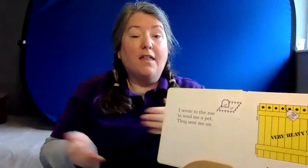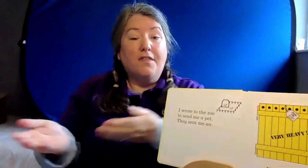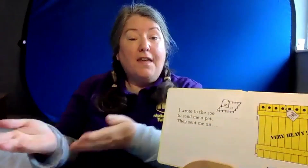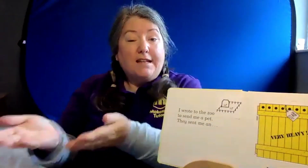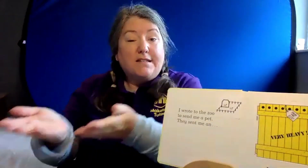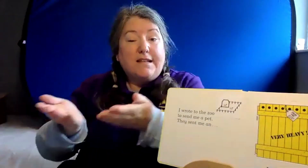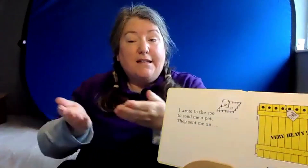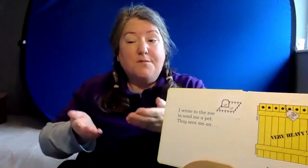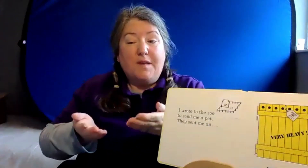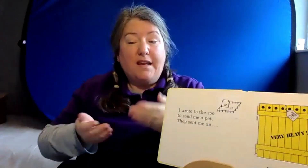They sent me